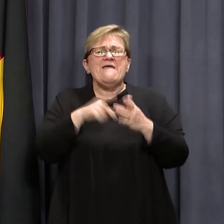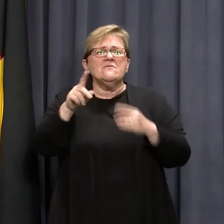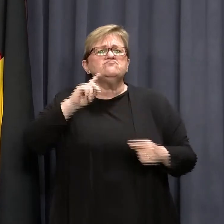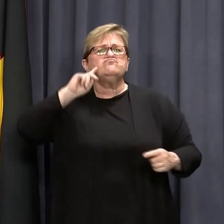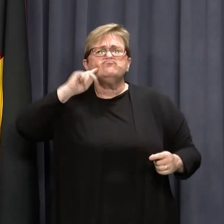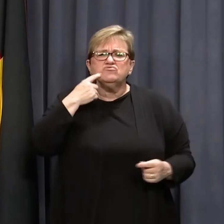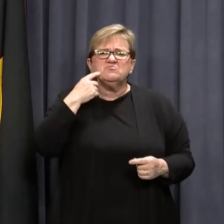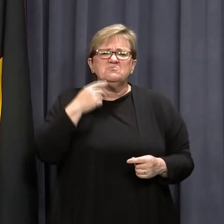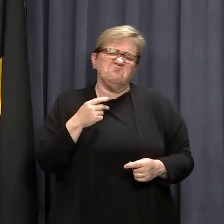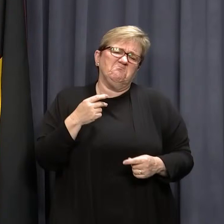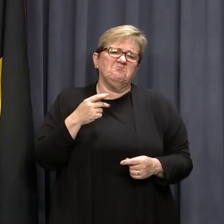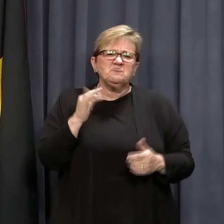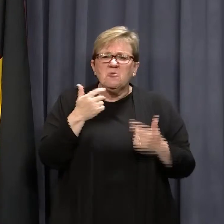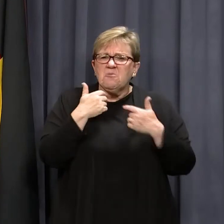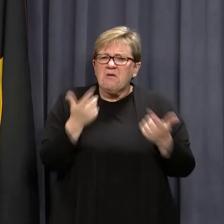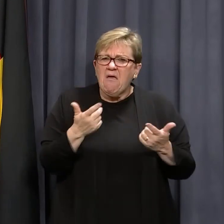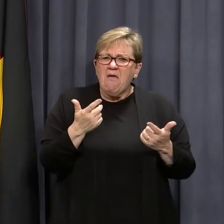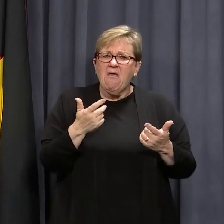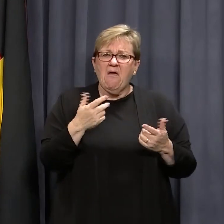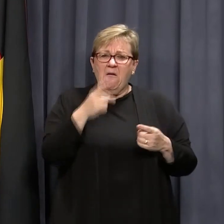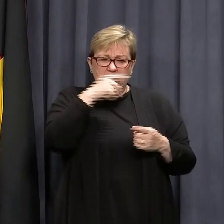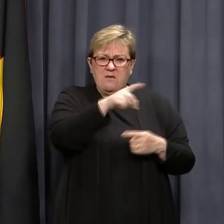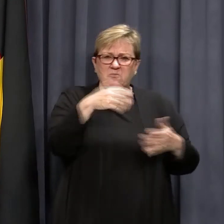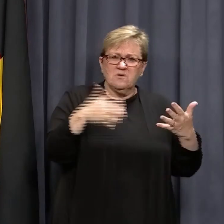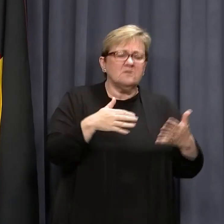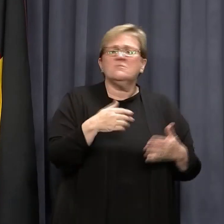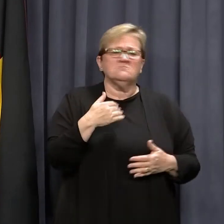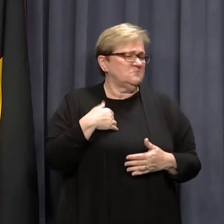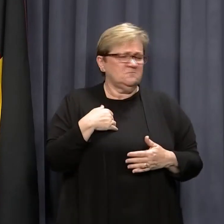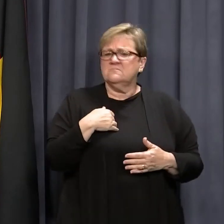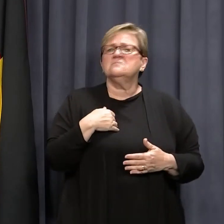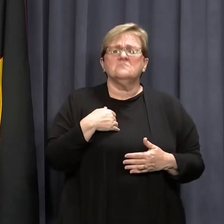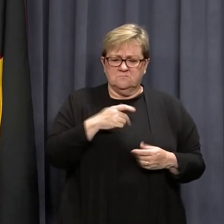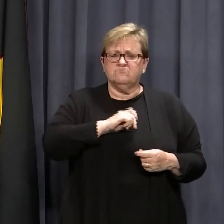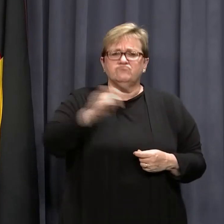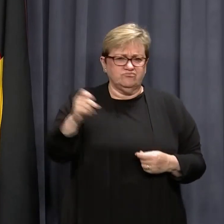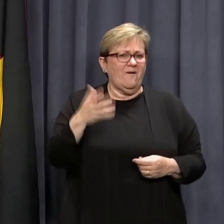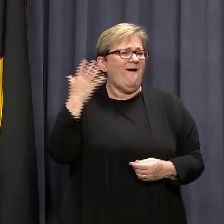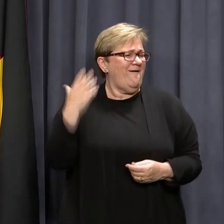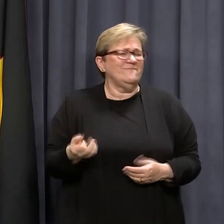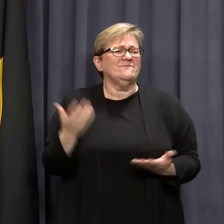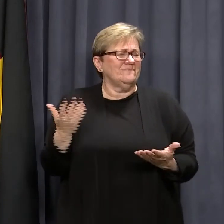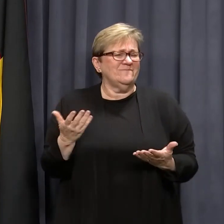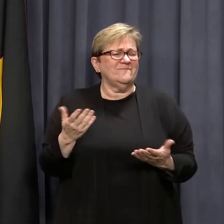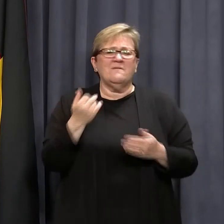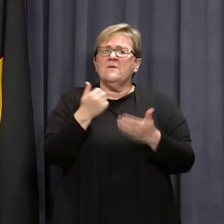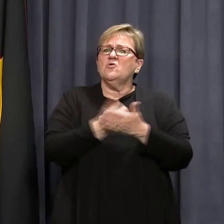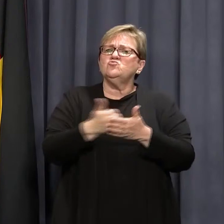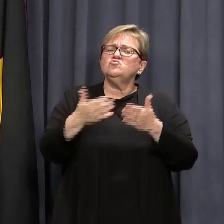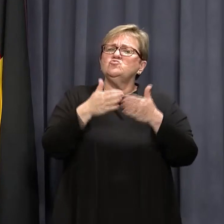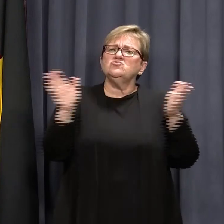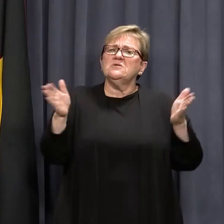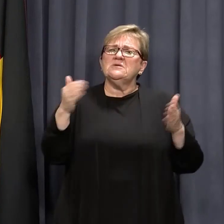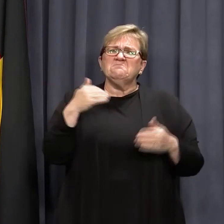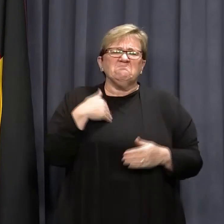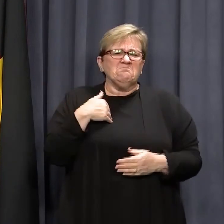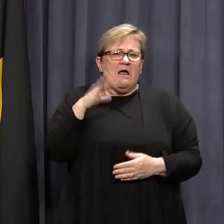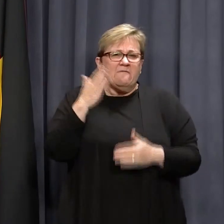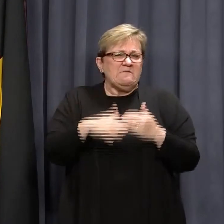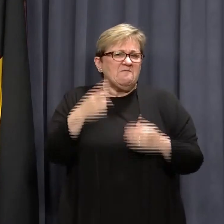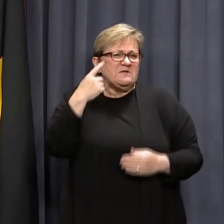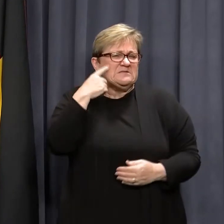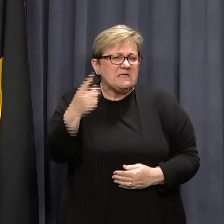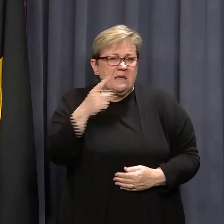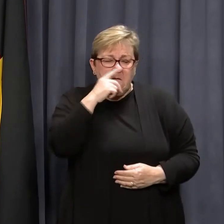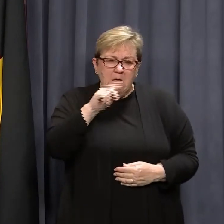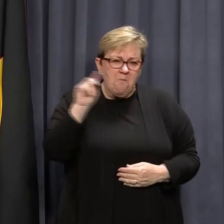they're blatant and they're putting others at risk, then we will and do charge them. But broadly speaking, I've not seen a